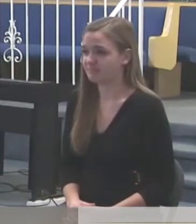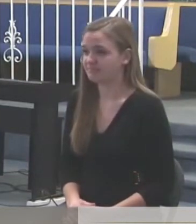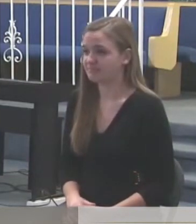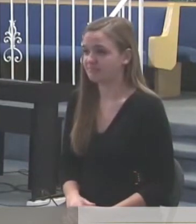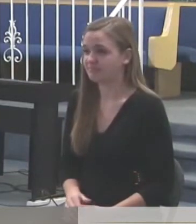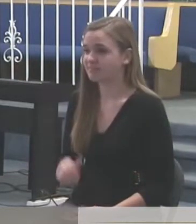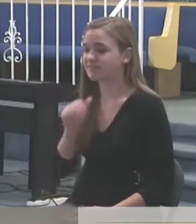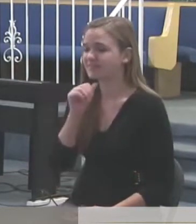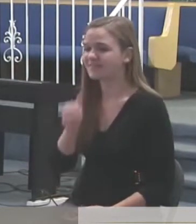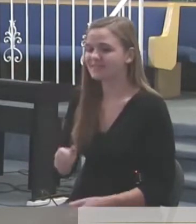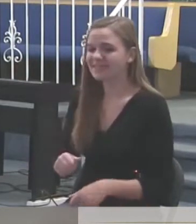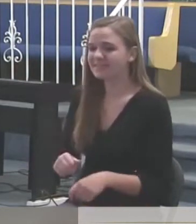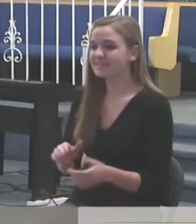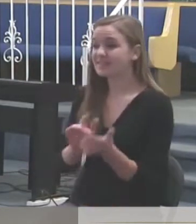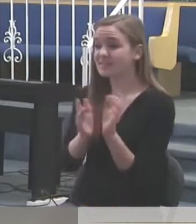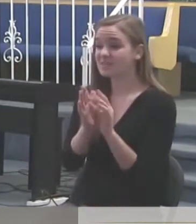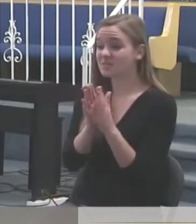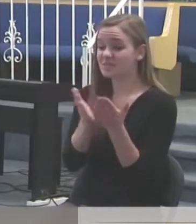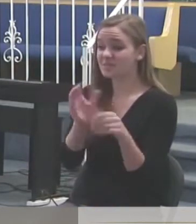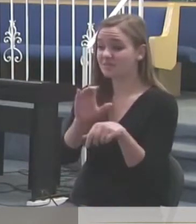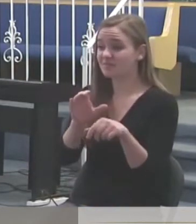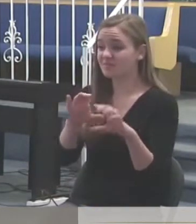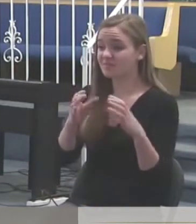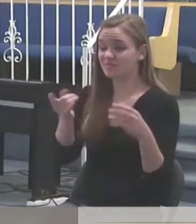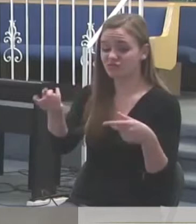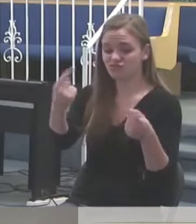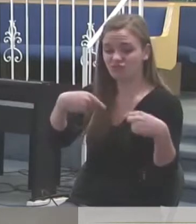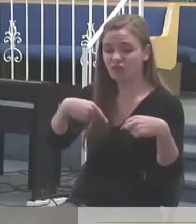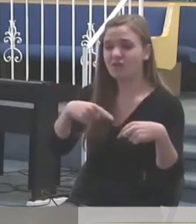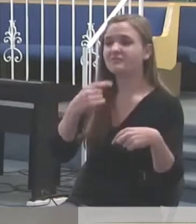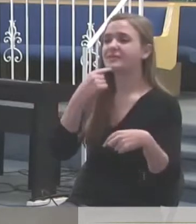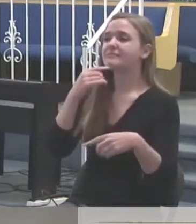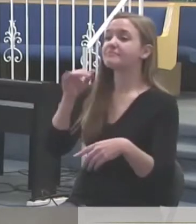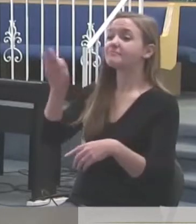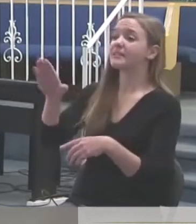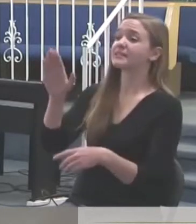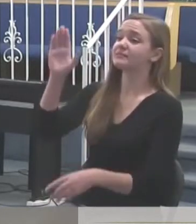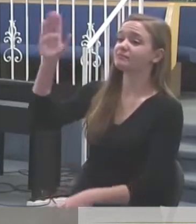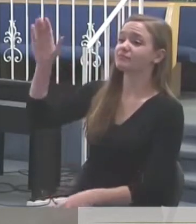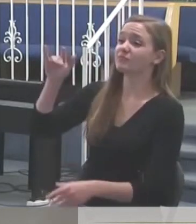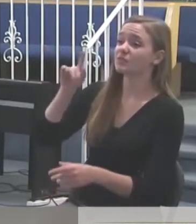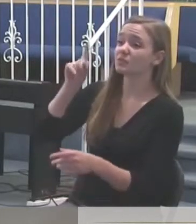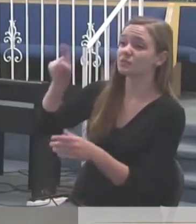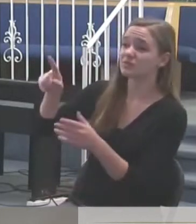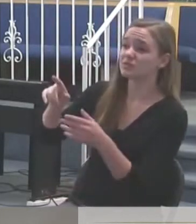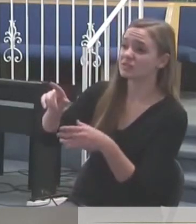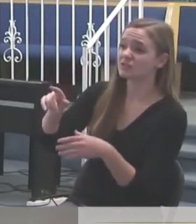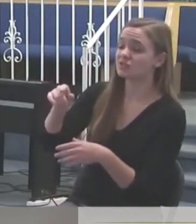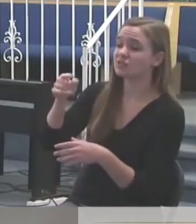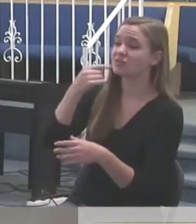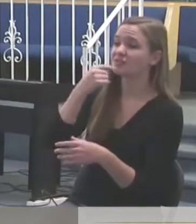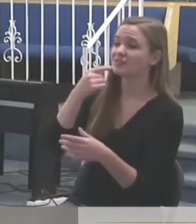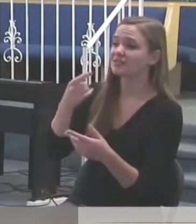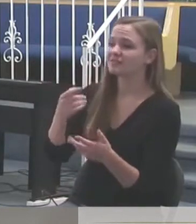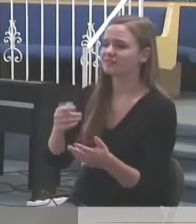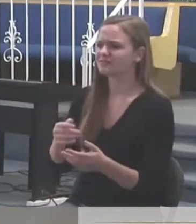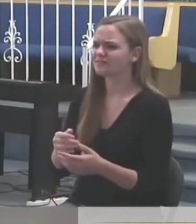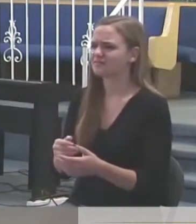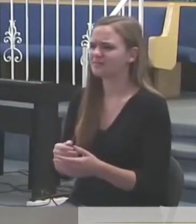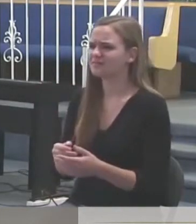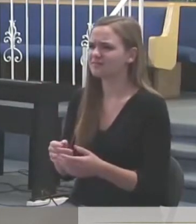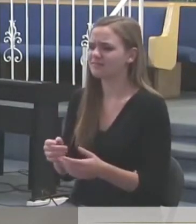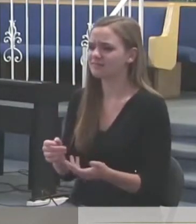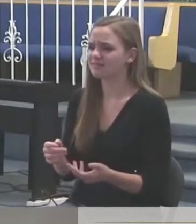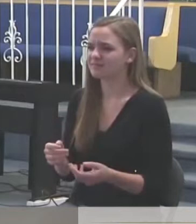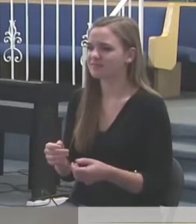Don't come to Bible class. Oh, pastor, I got a question. So are you saying this? Ooh, I'm so glad you told me that.